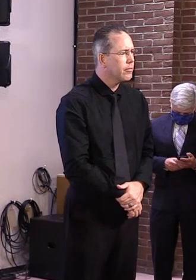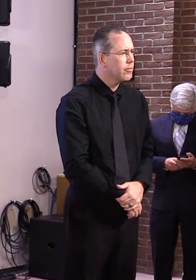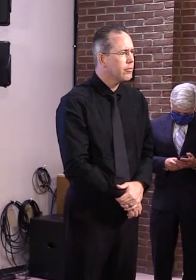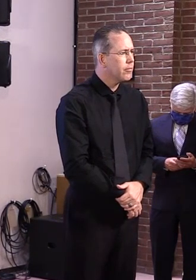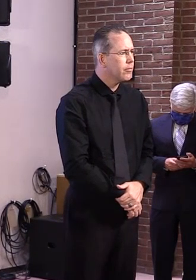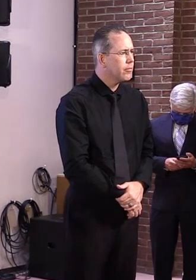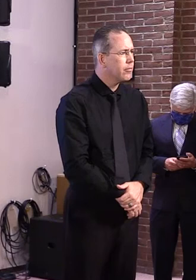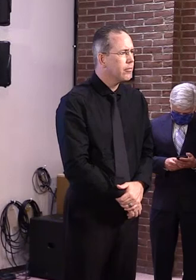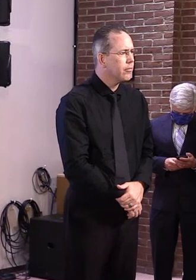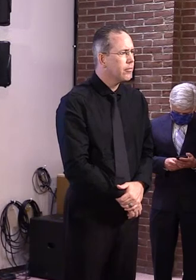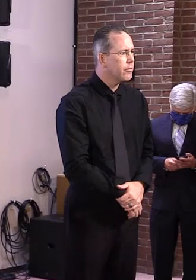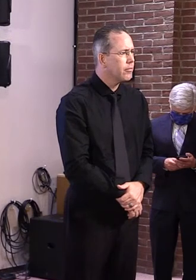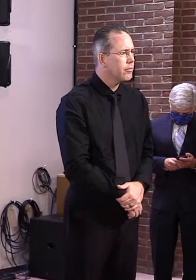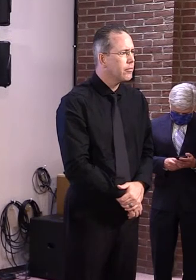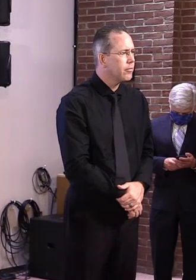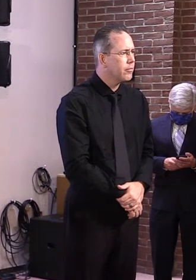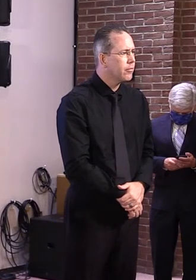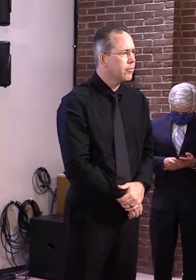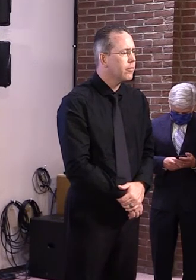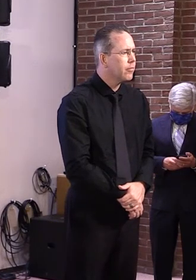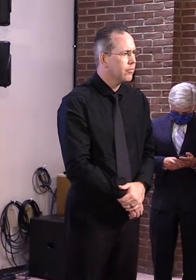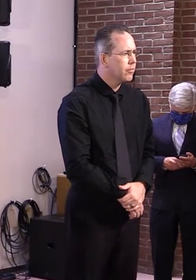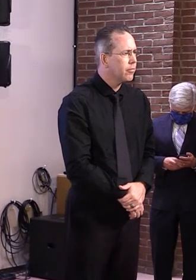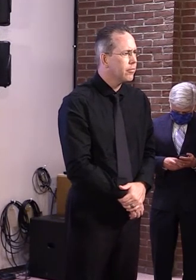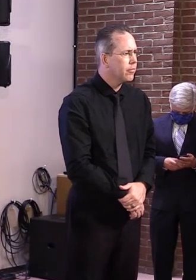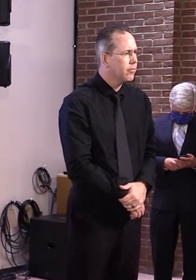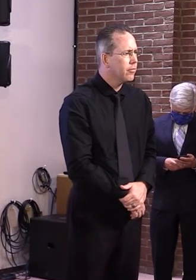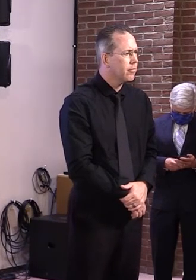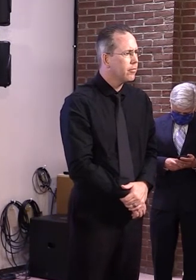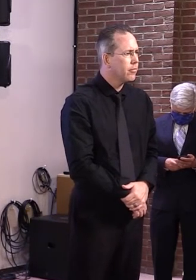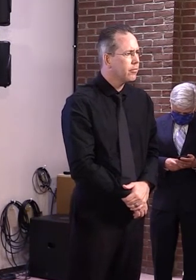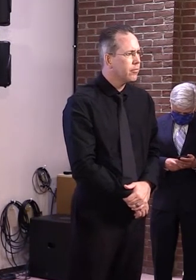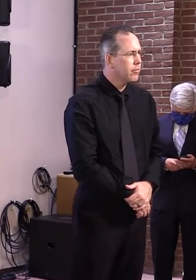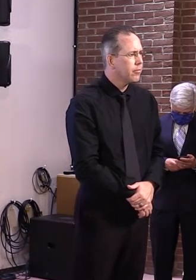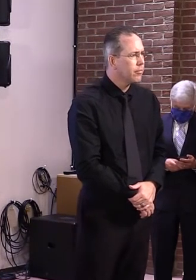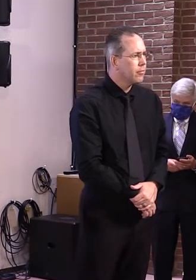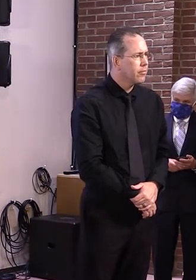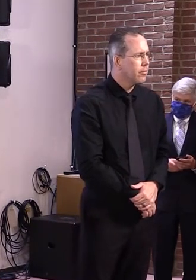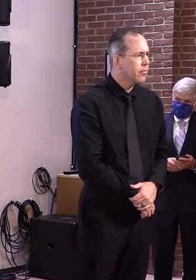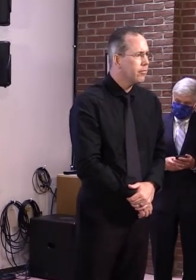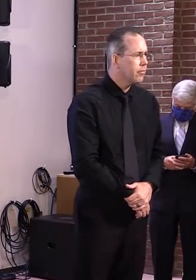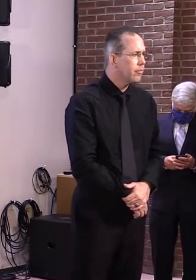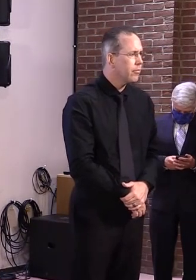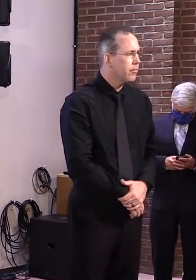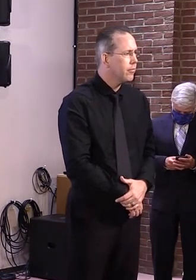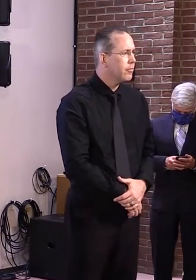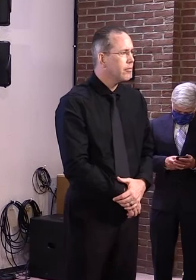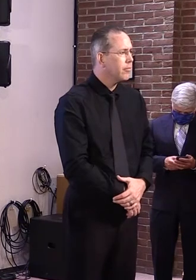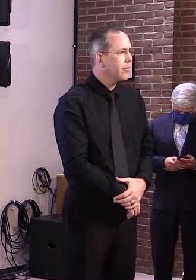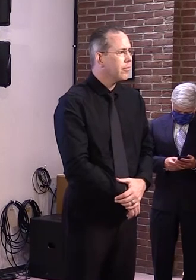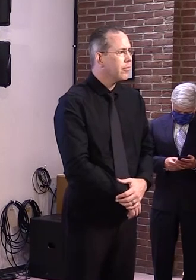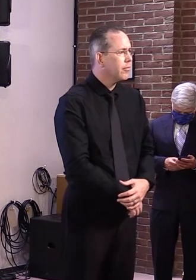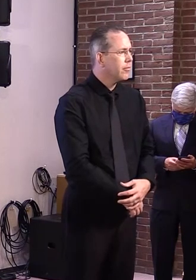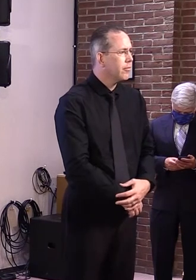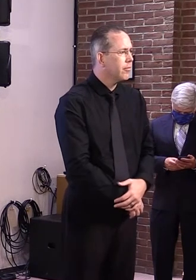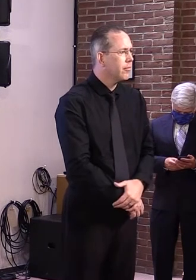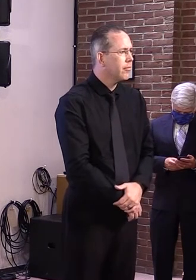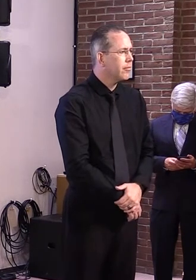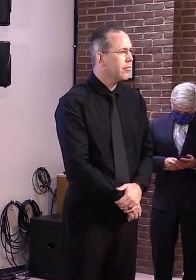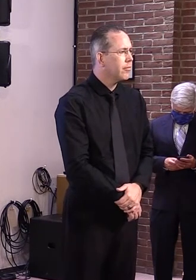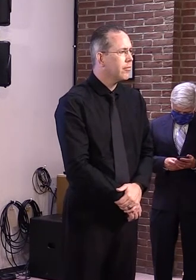the railroads are not known for their maintenance these days. But